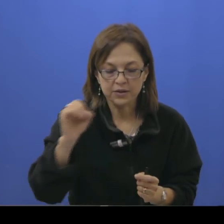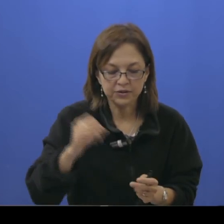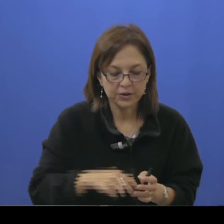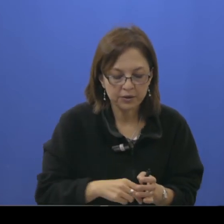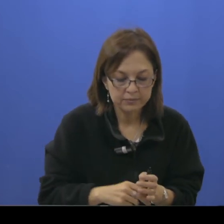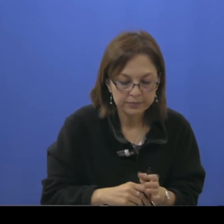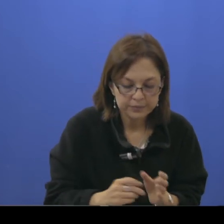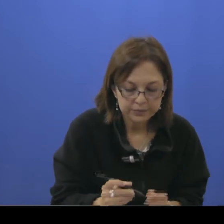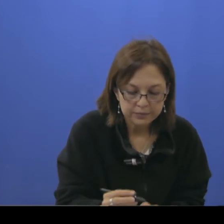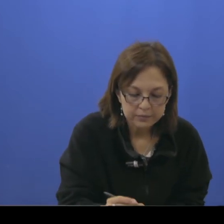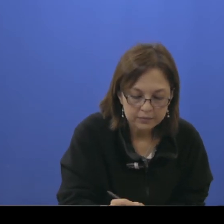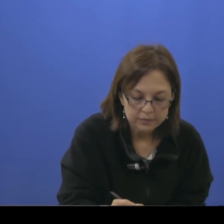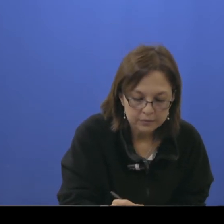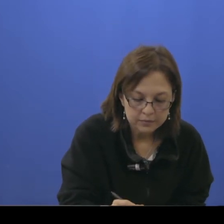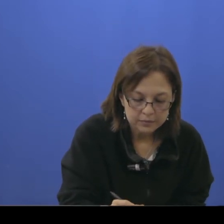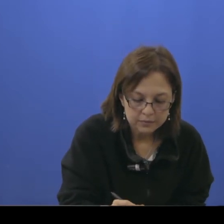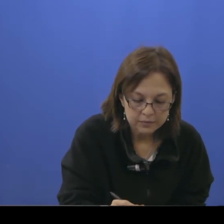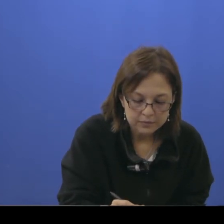0, 0.